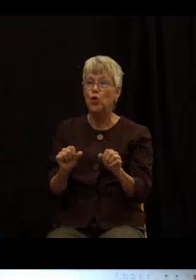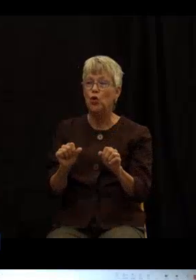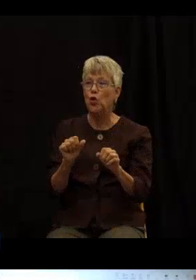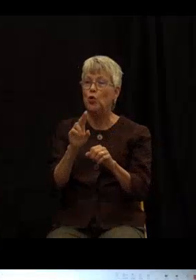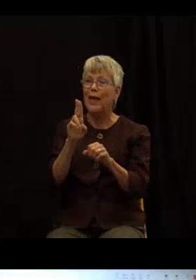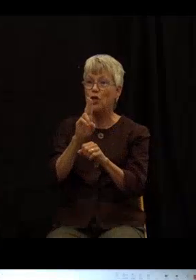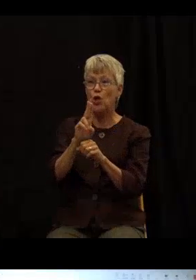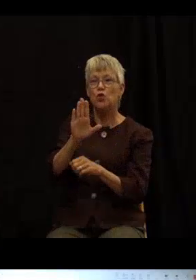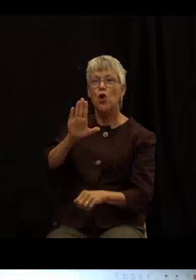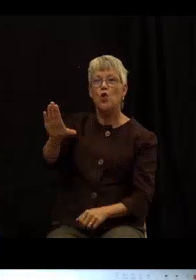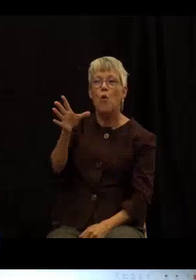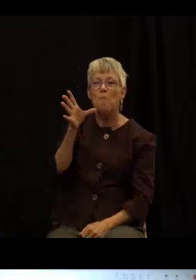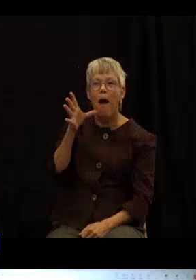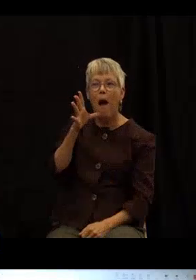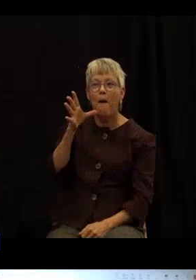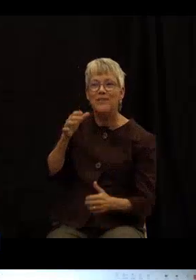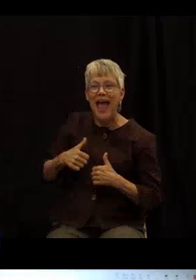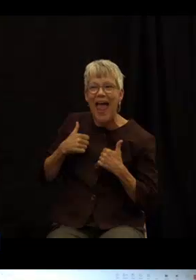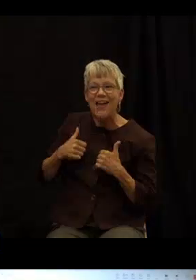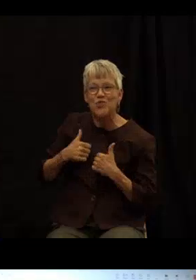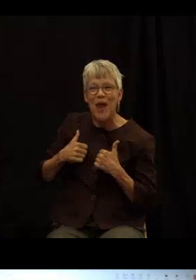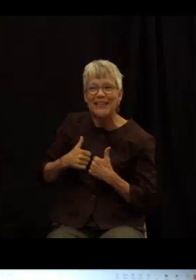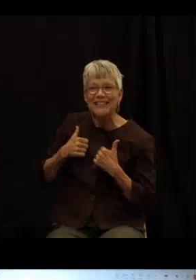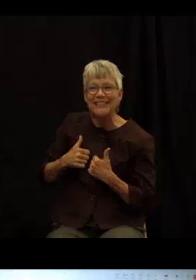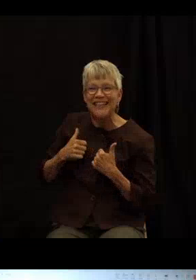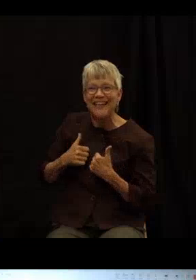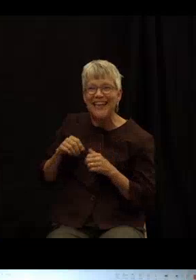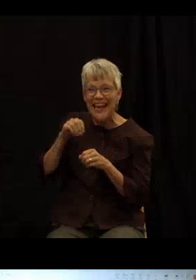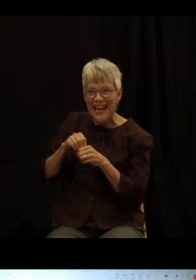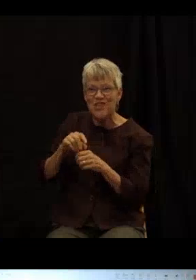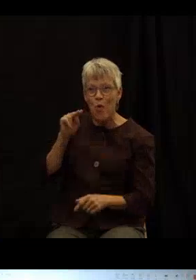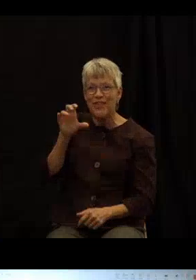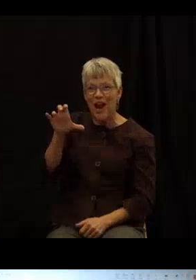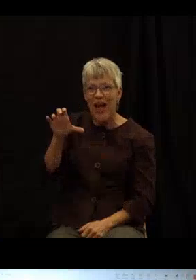address as a North Carolinian.